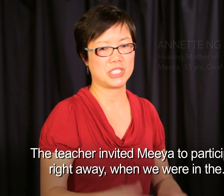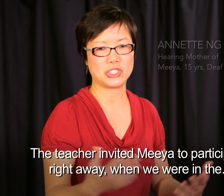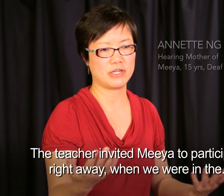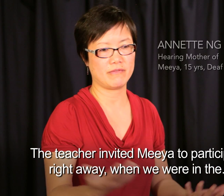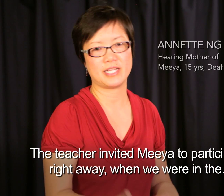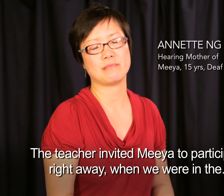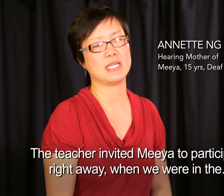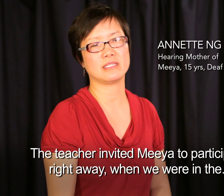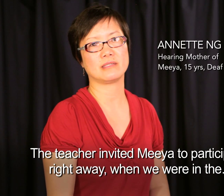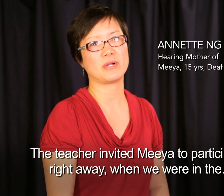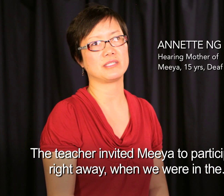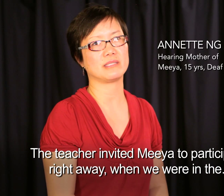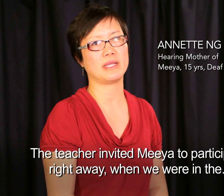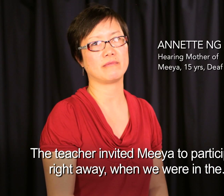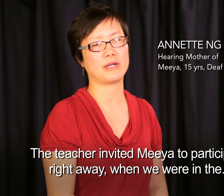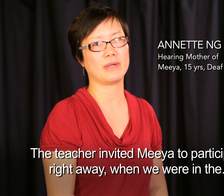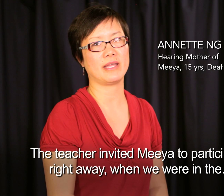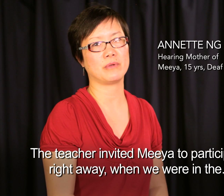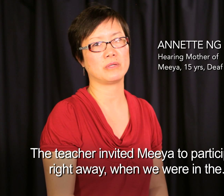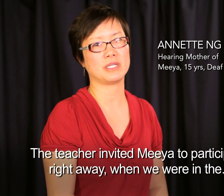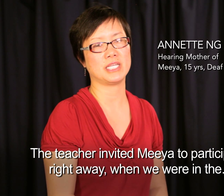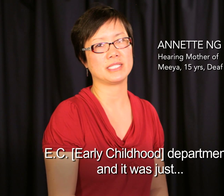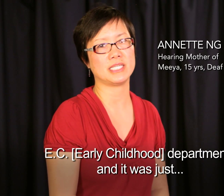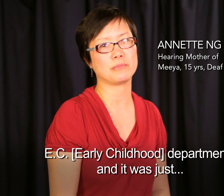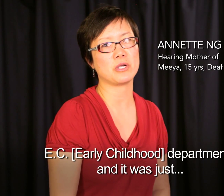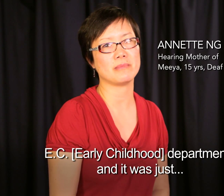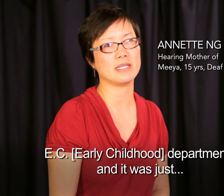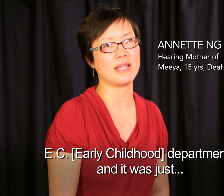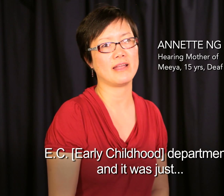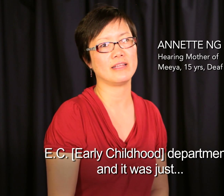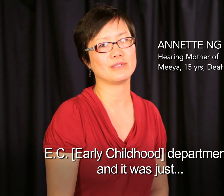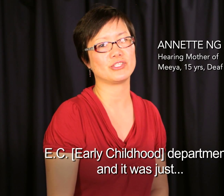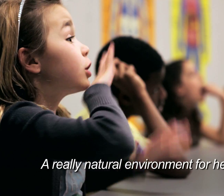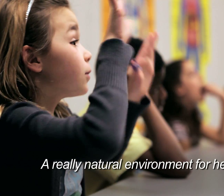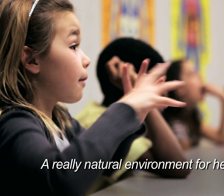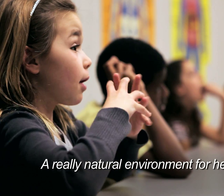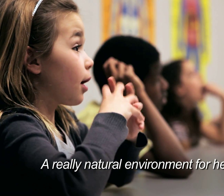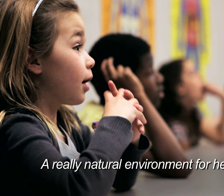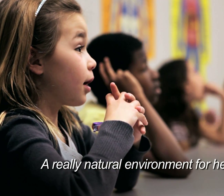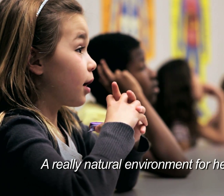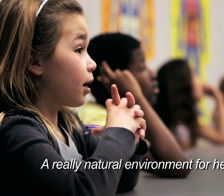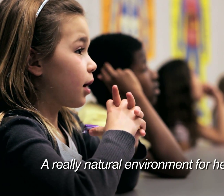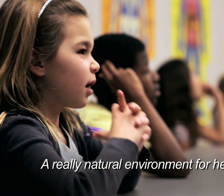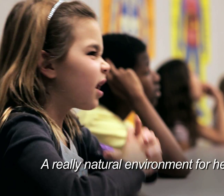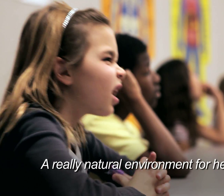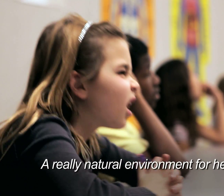Teacher invited Mia to participate right away when we were in the ECE department. And it was just a really natural